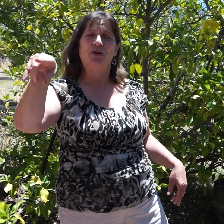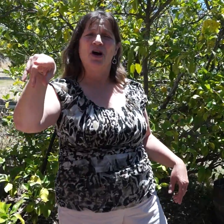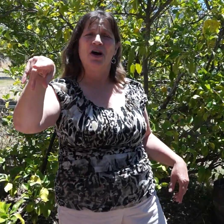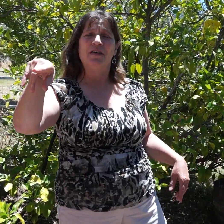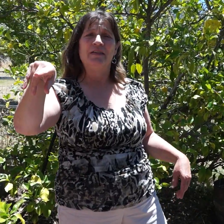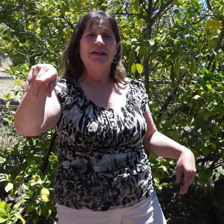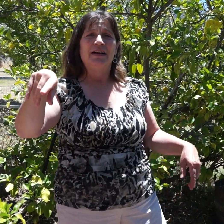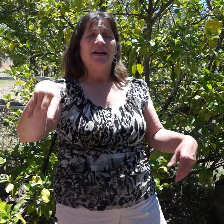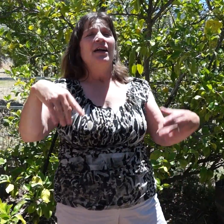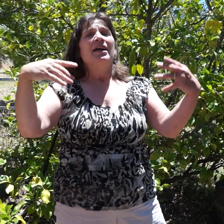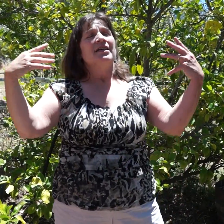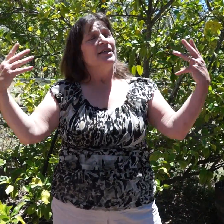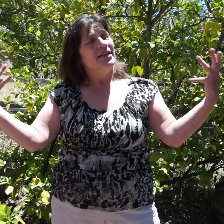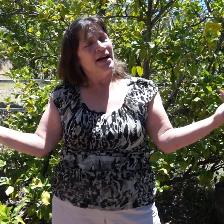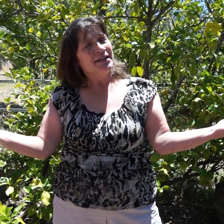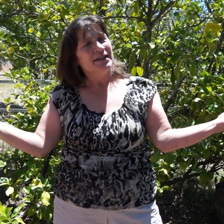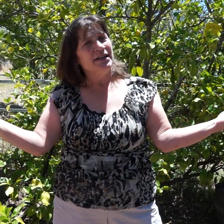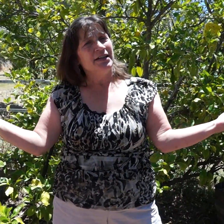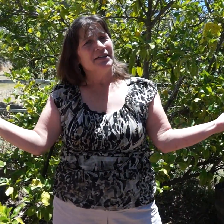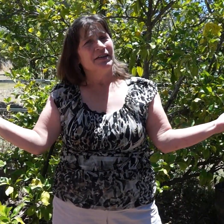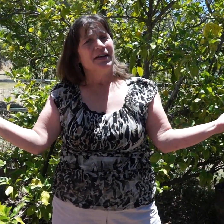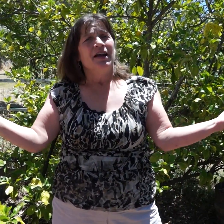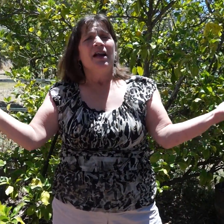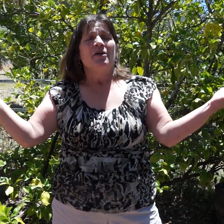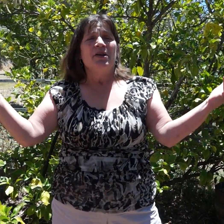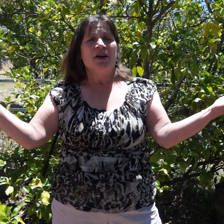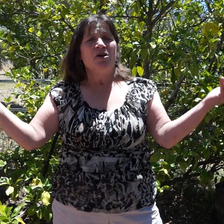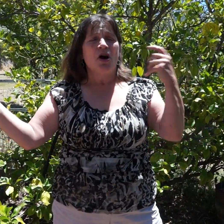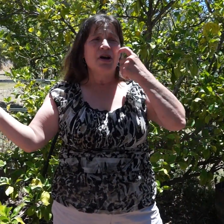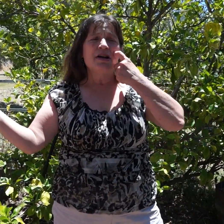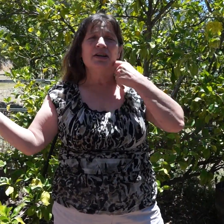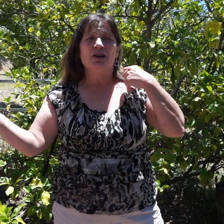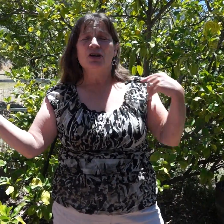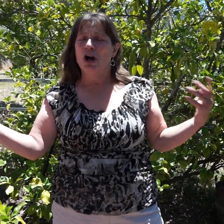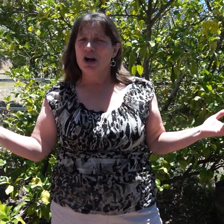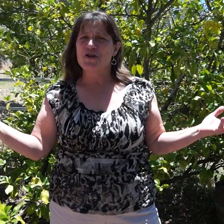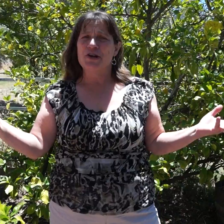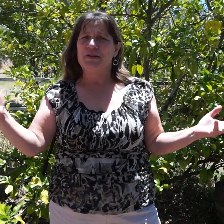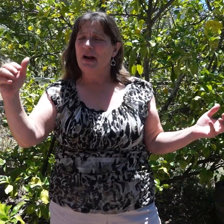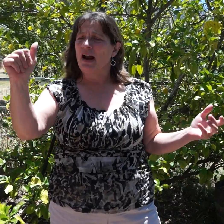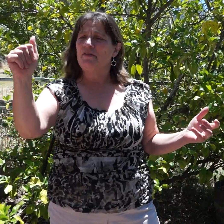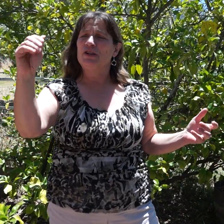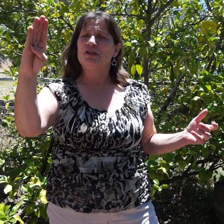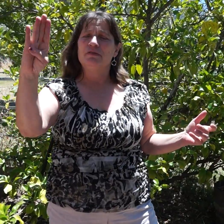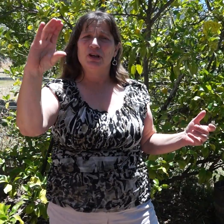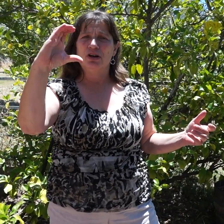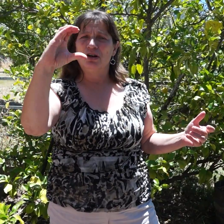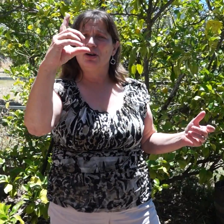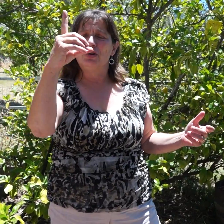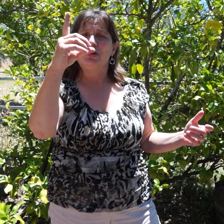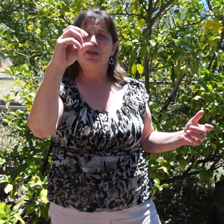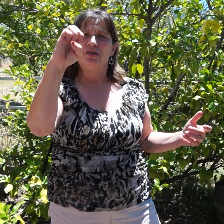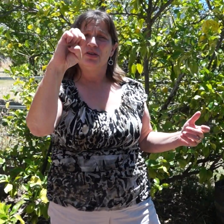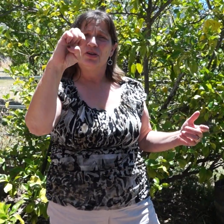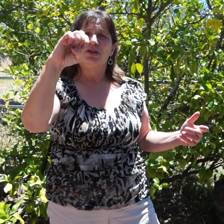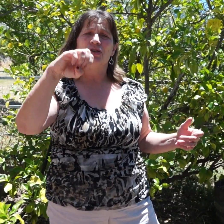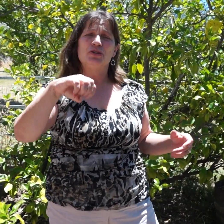draw. That's it. Now, a little caution, after you've learned to do